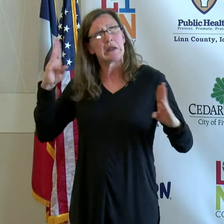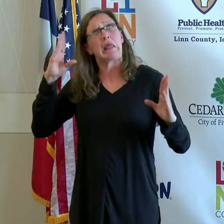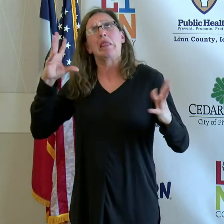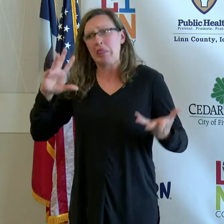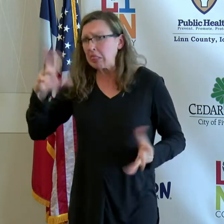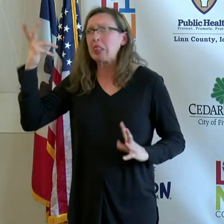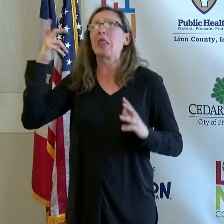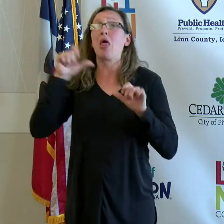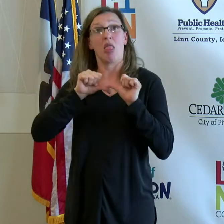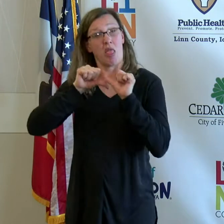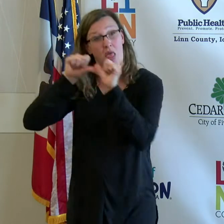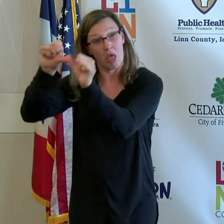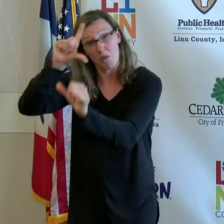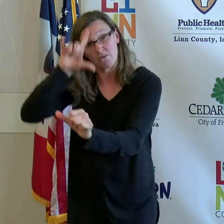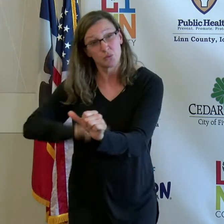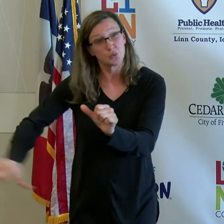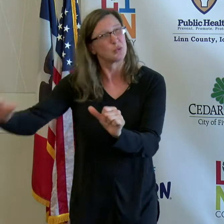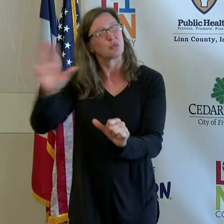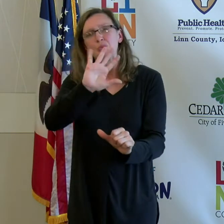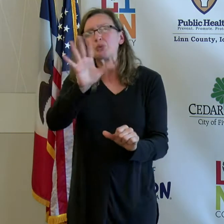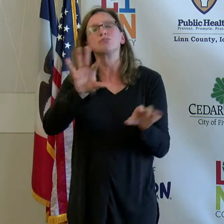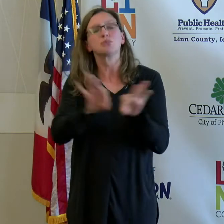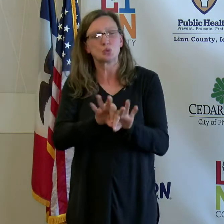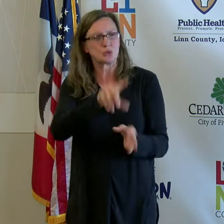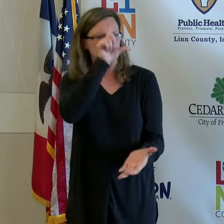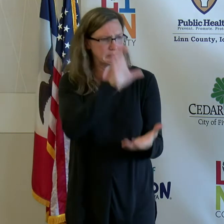be all right. Thank you very much.